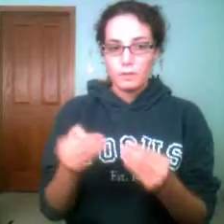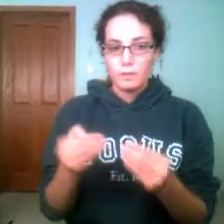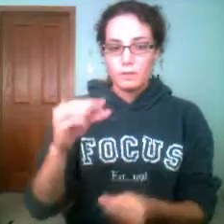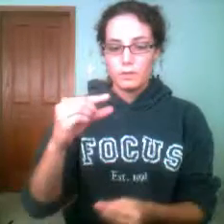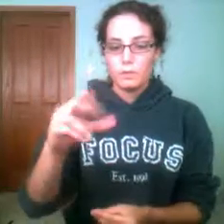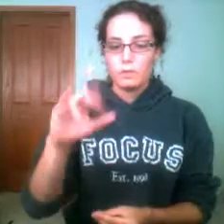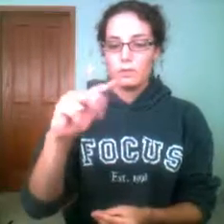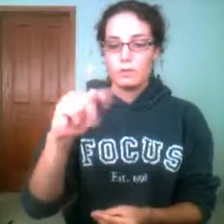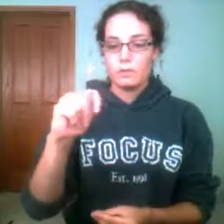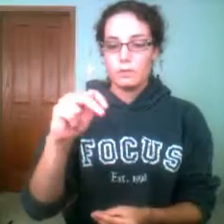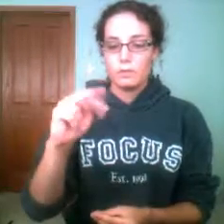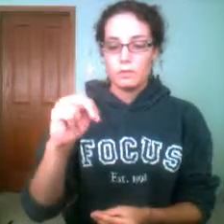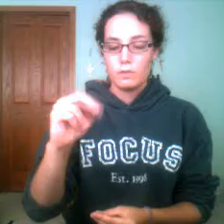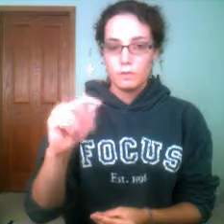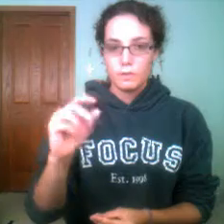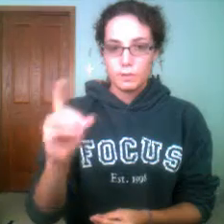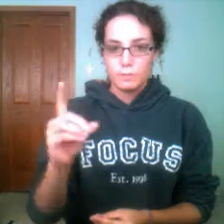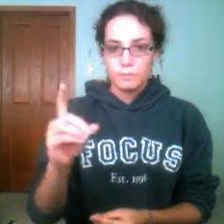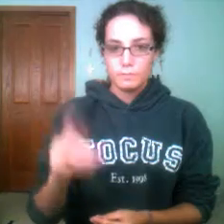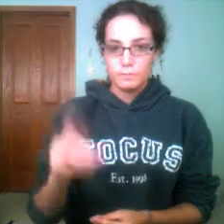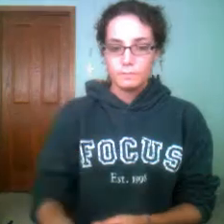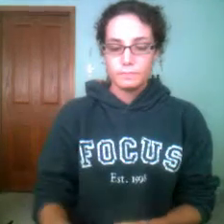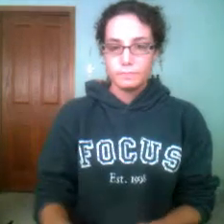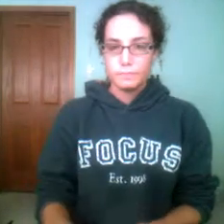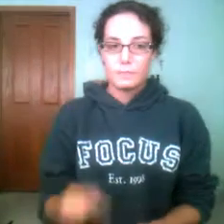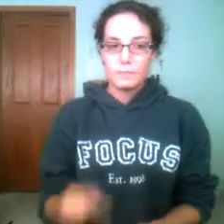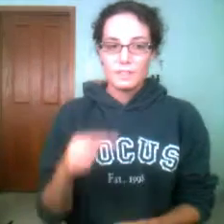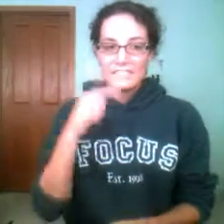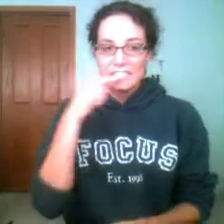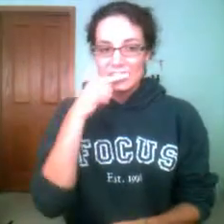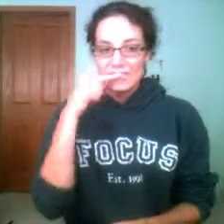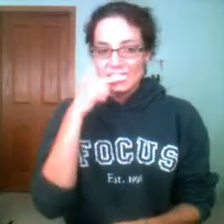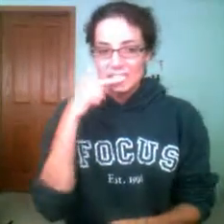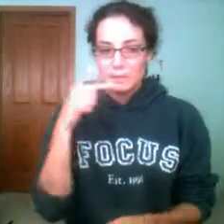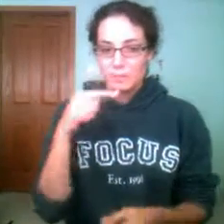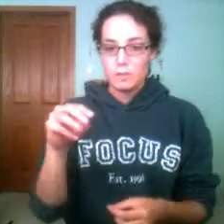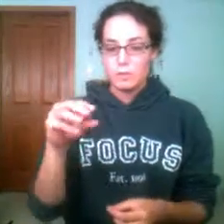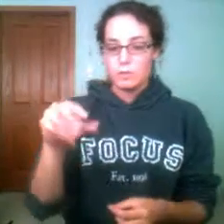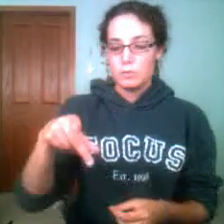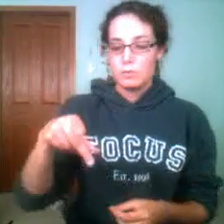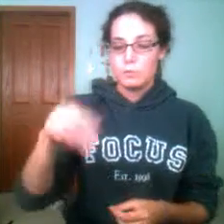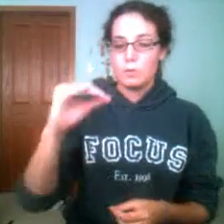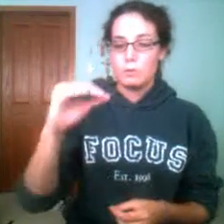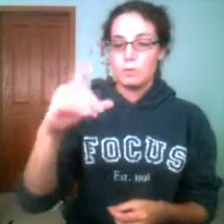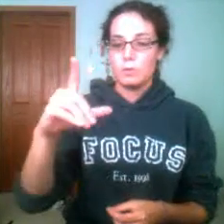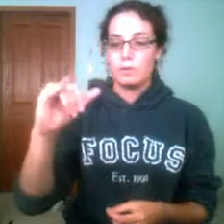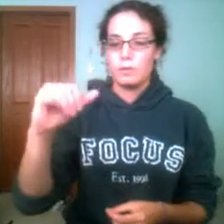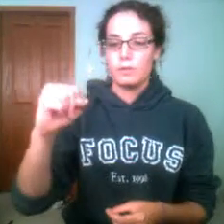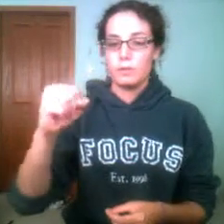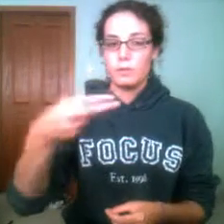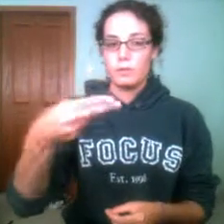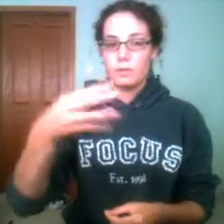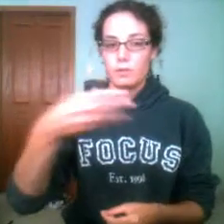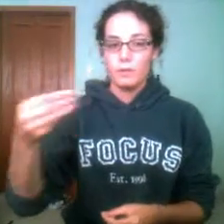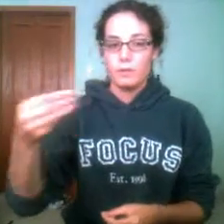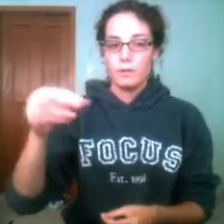hand. Diatomite is used in toothpaste, metal polishes, and in filters. What is